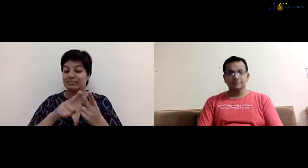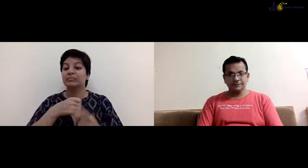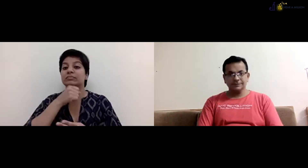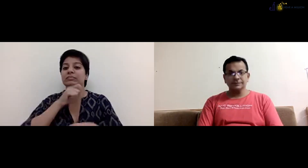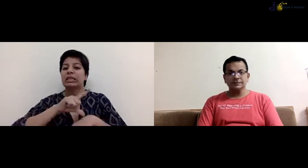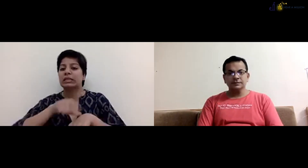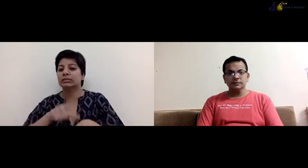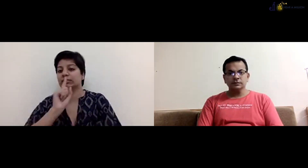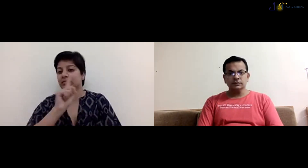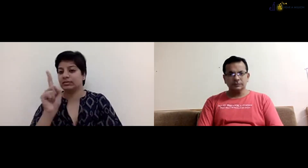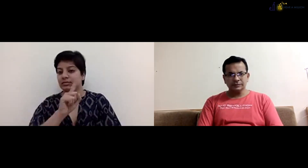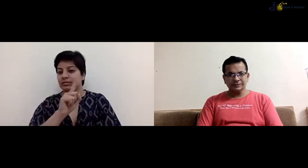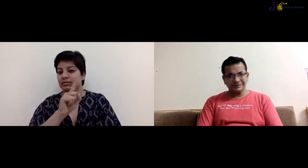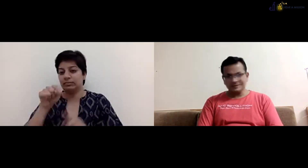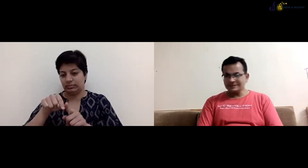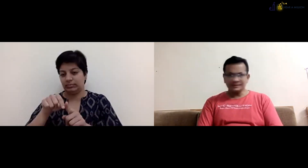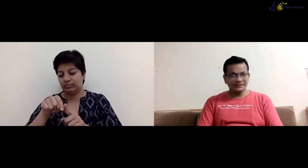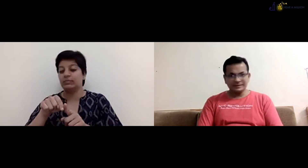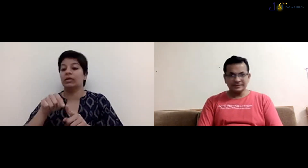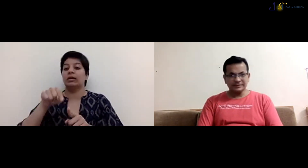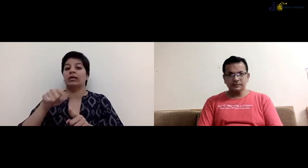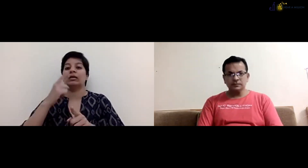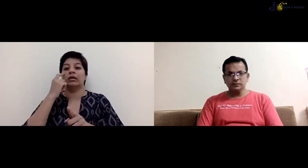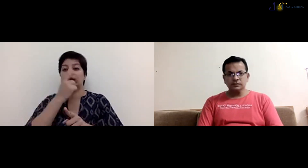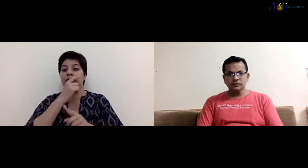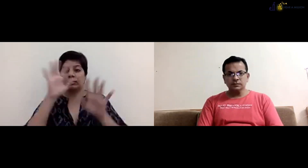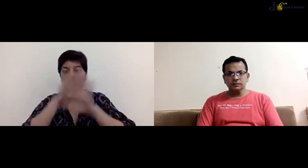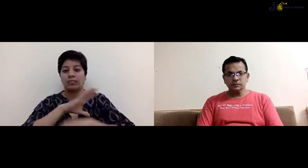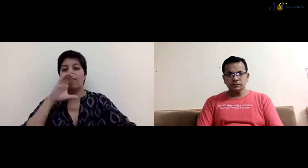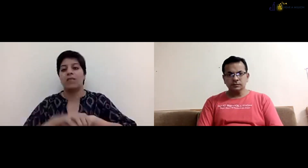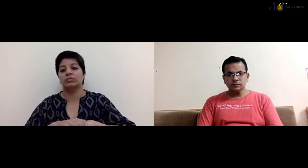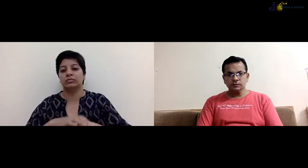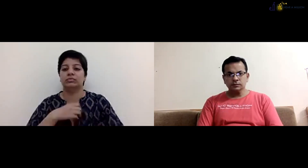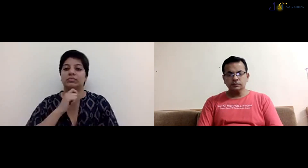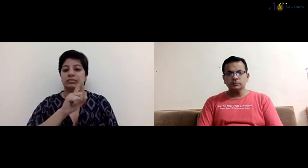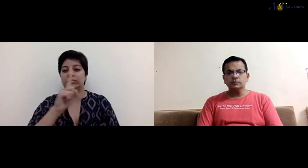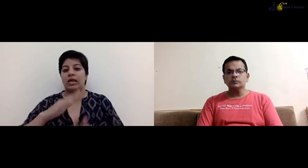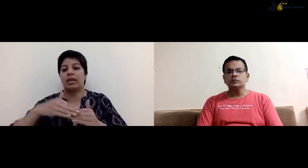I'm hearing. When I born, I was hearing, but I think at